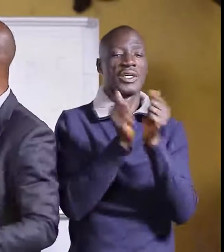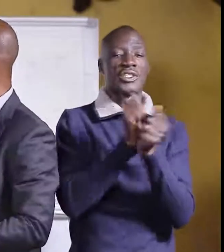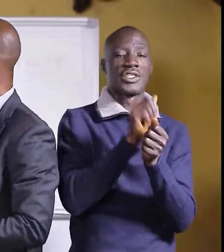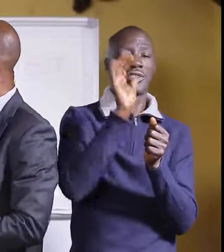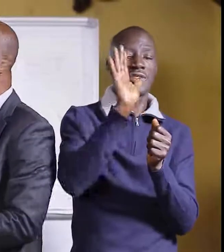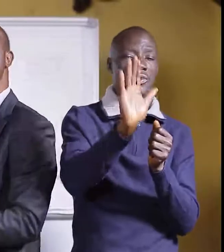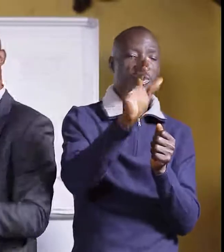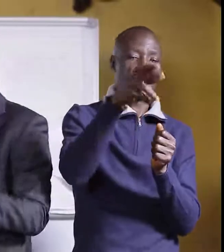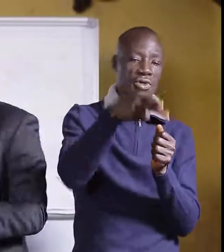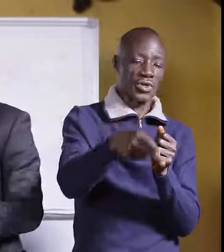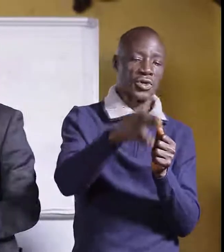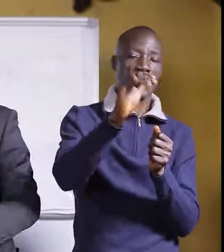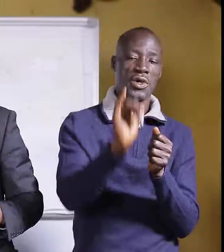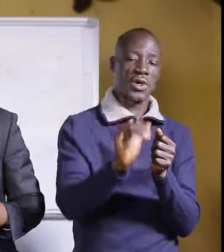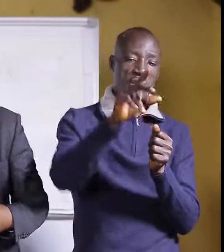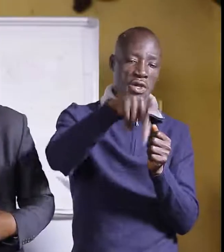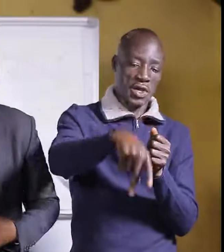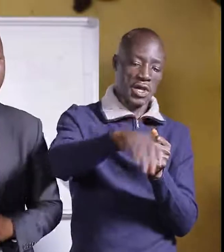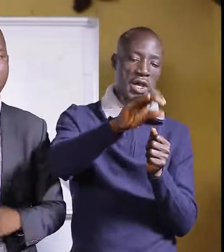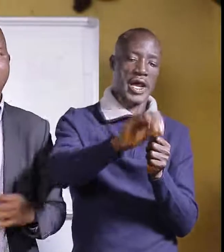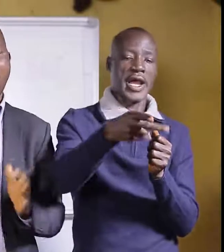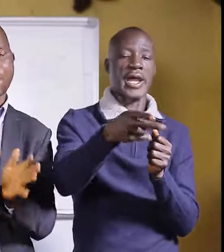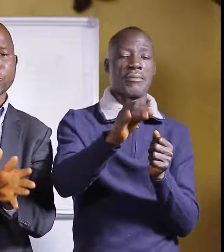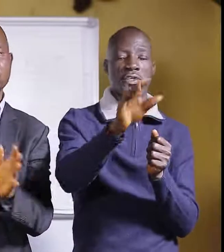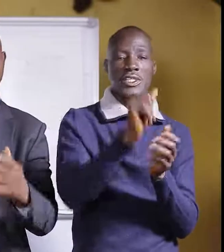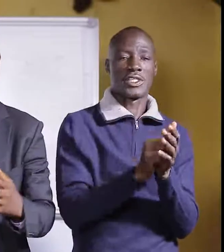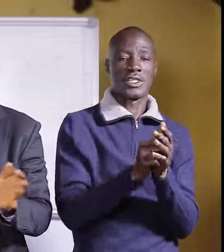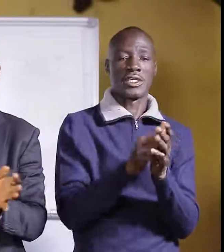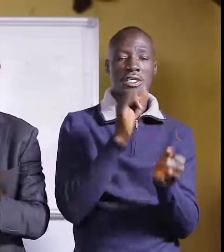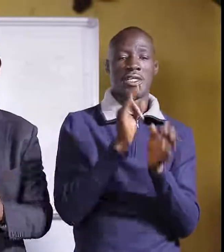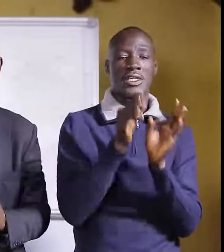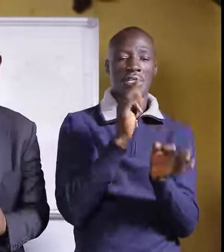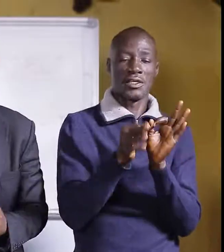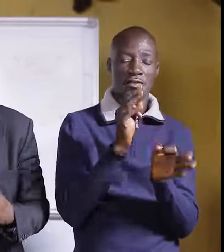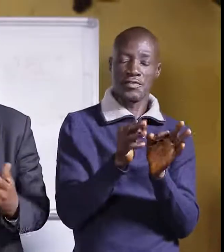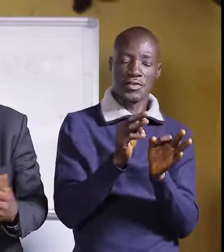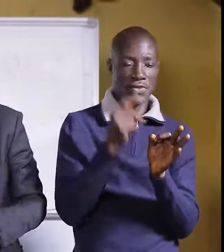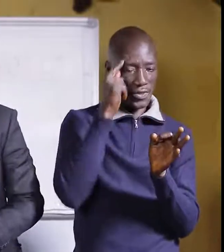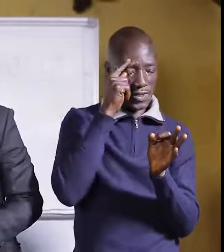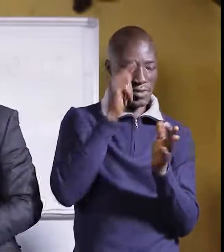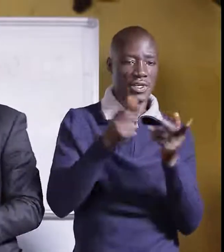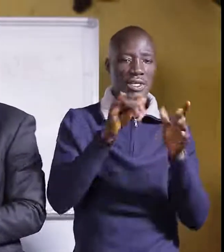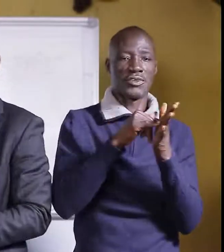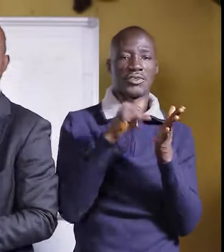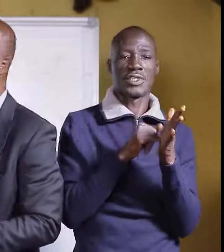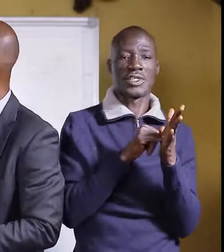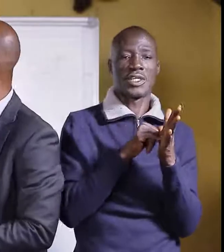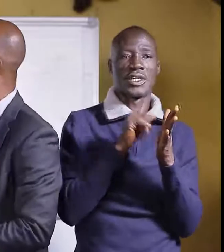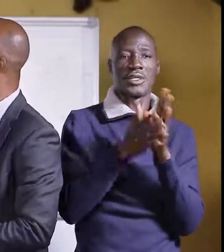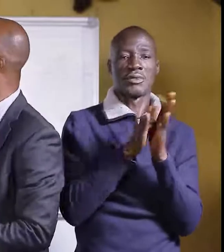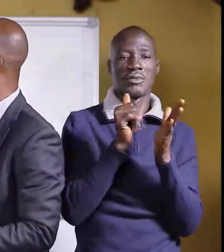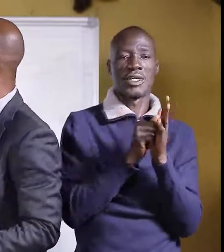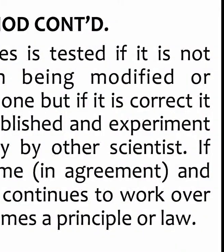such cases, if eventually what you thought happened to the biscuit actually happened to it, it becomes that your